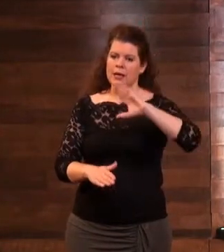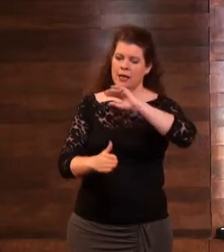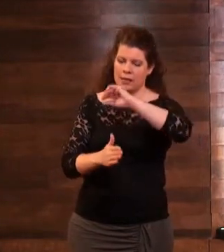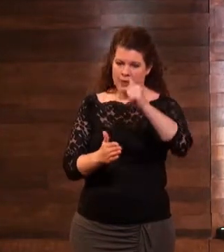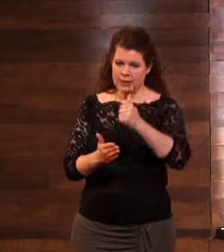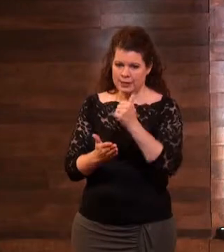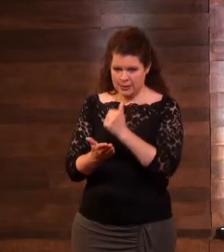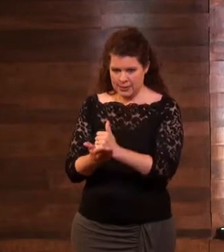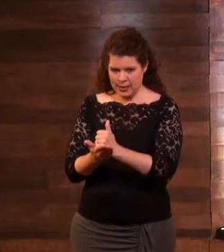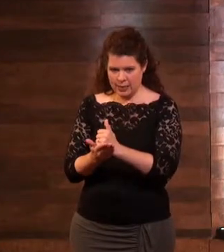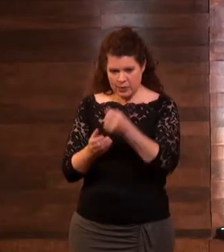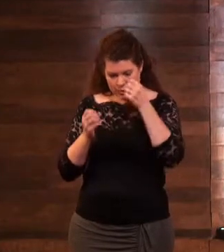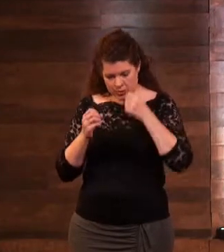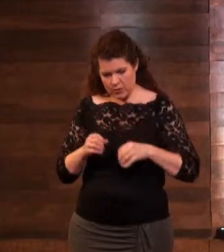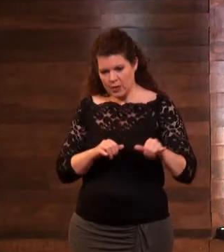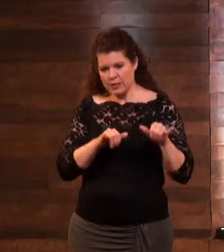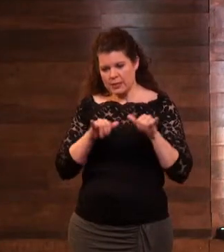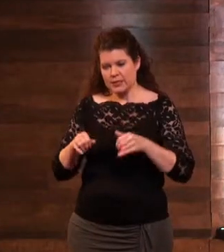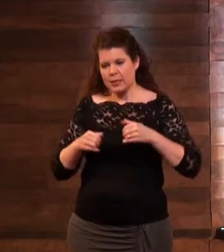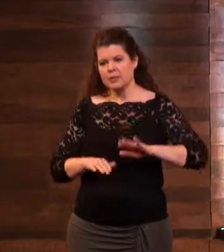is working as unto the Lord.